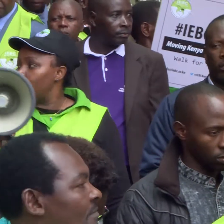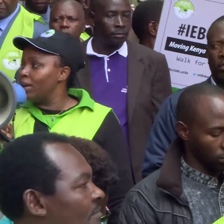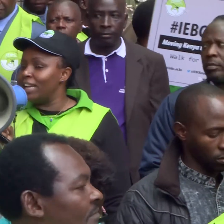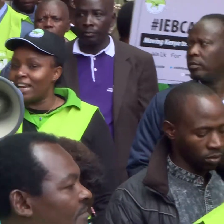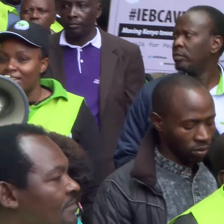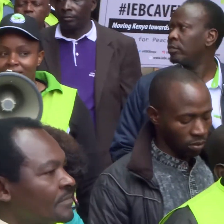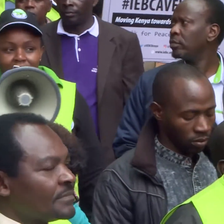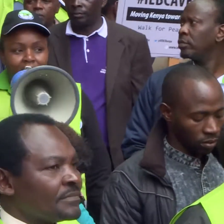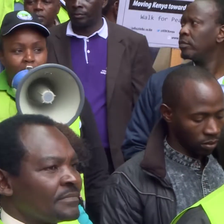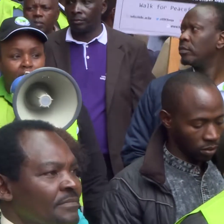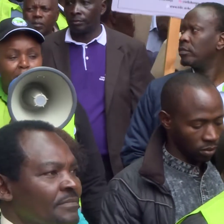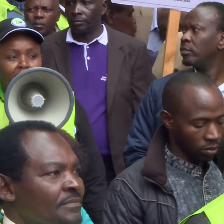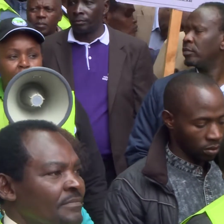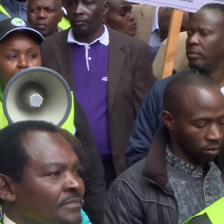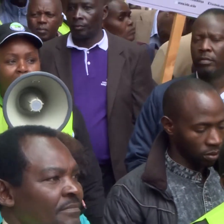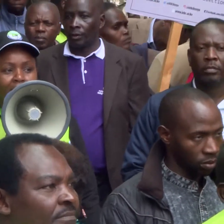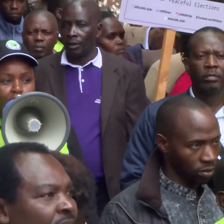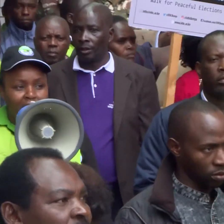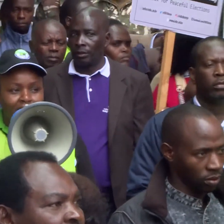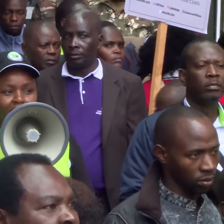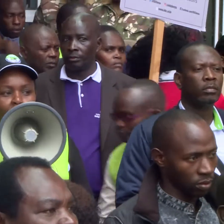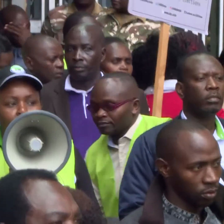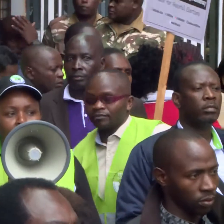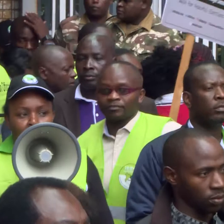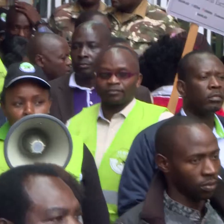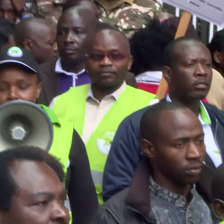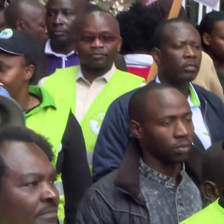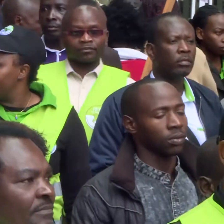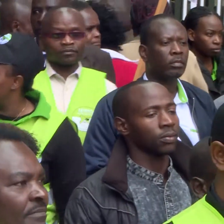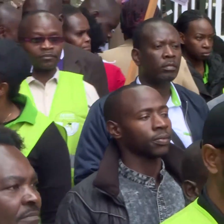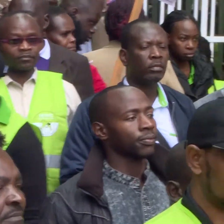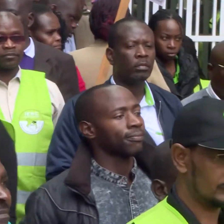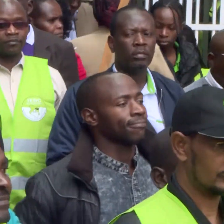And the band will lead us, the band will go ahead of us, and then we'll follow.